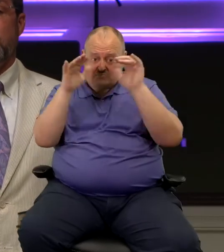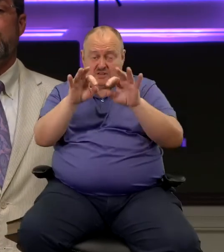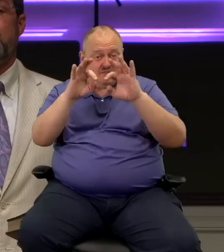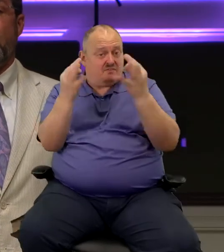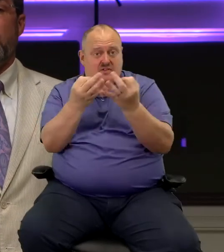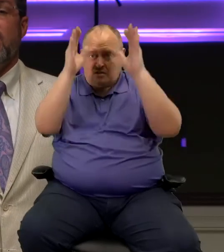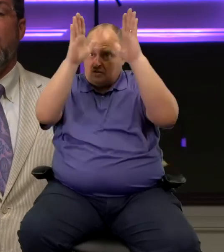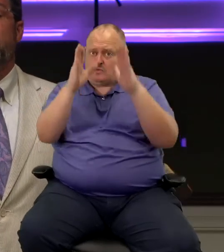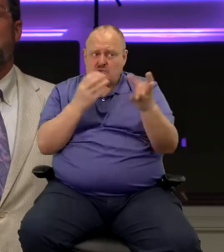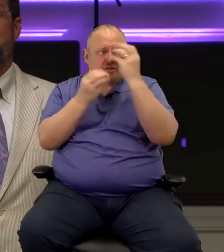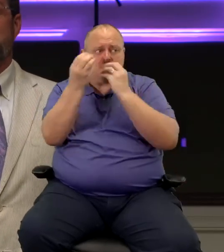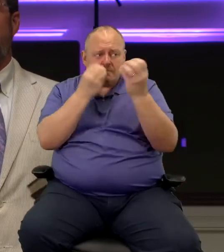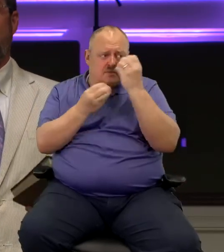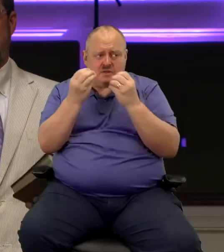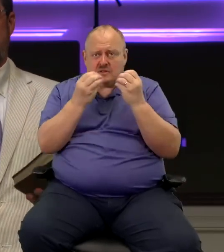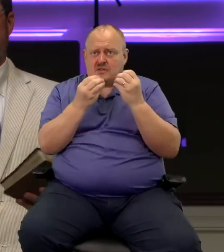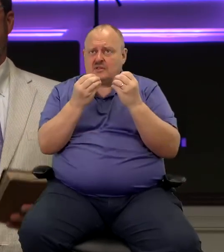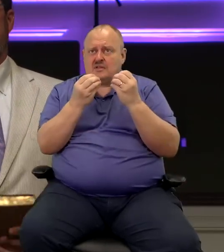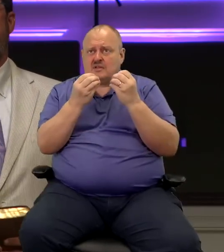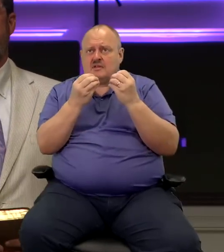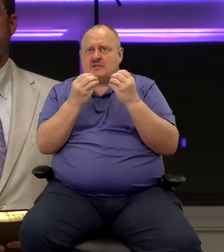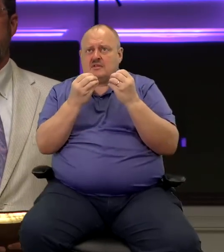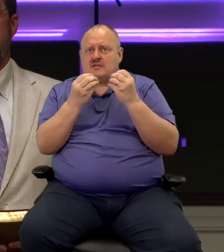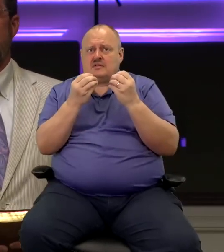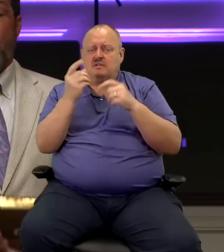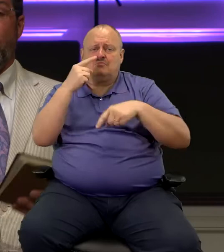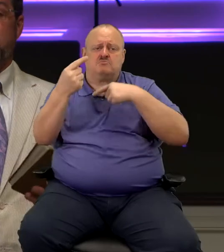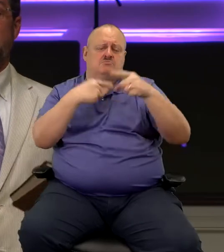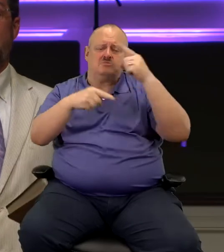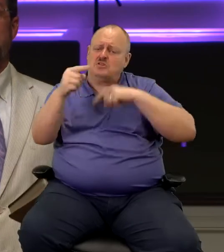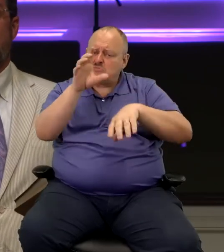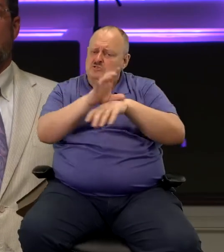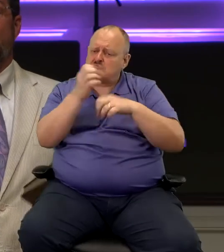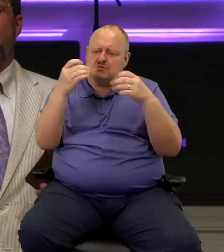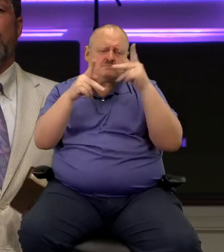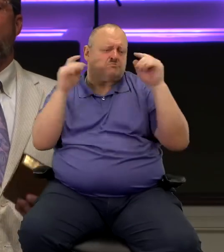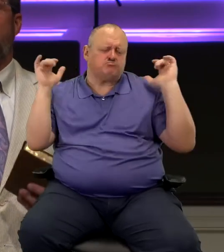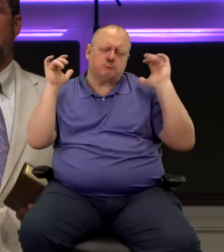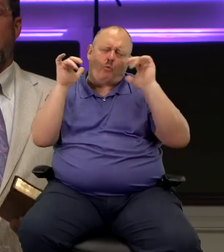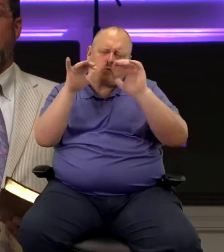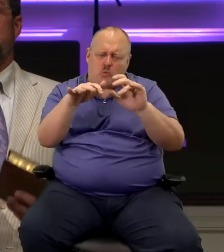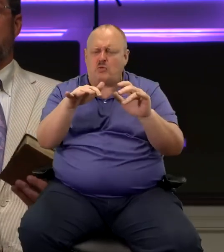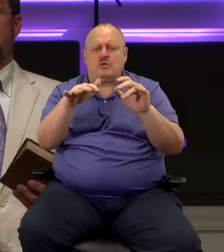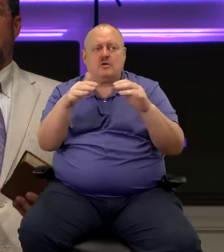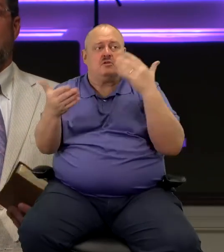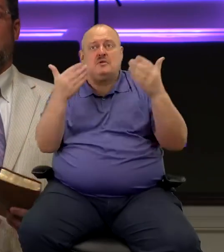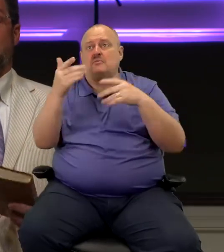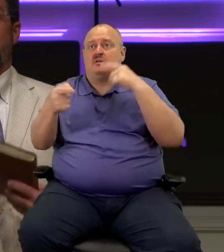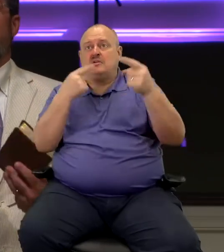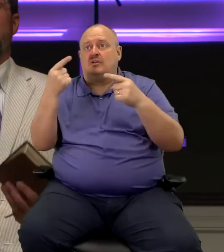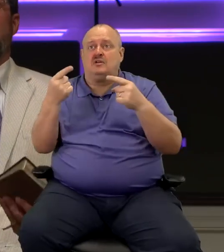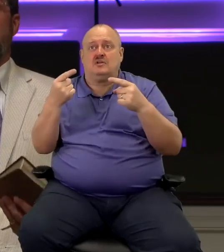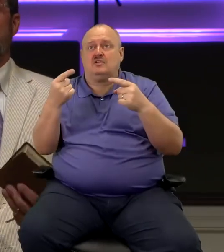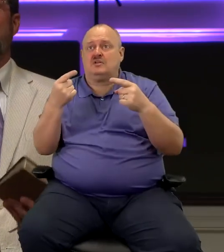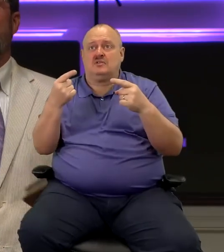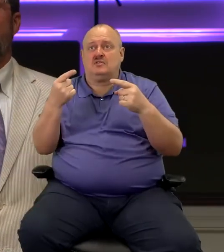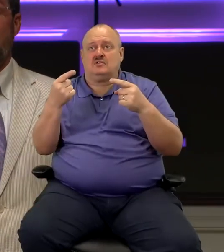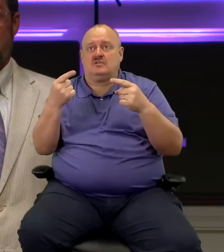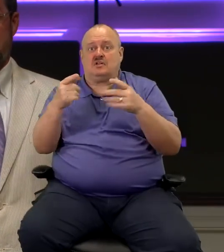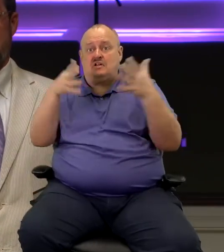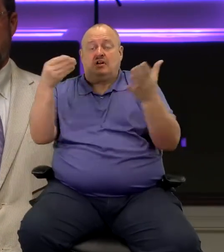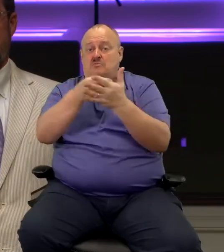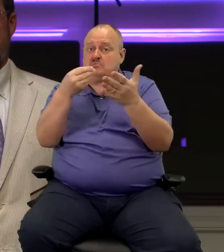incredible meals. We come by the thousands to church campuses. Oftentimes, we will go out and spend an amount of money on